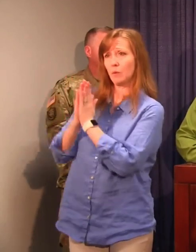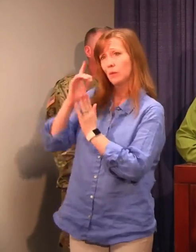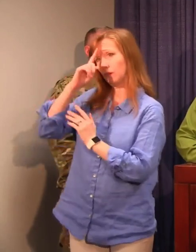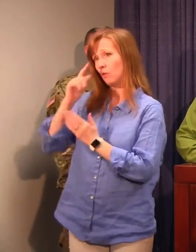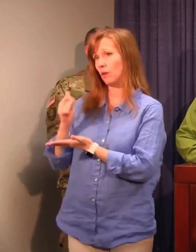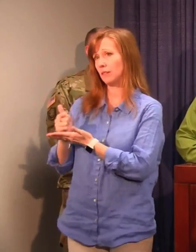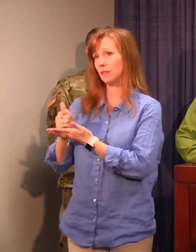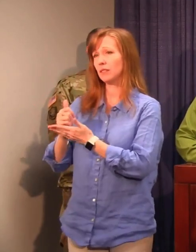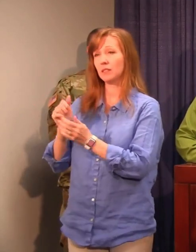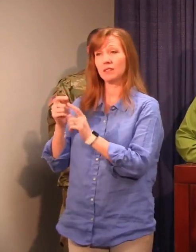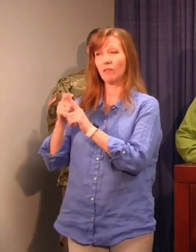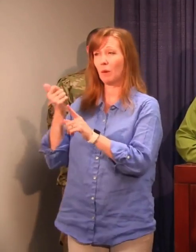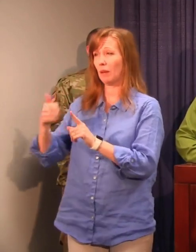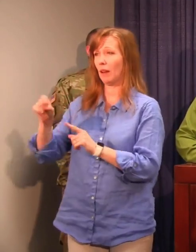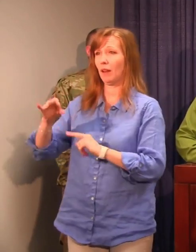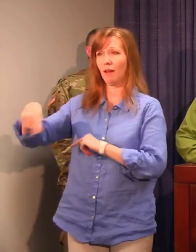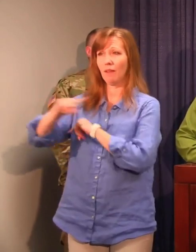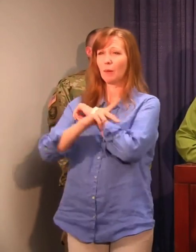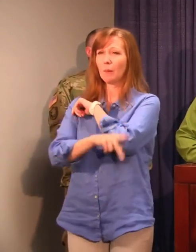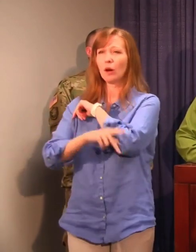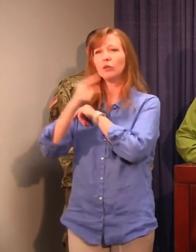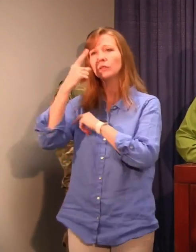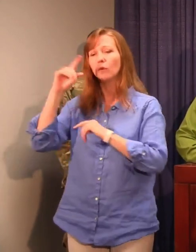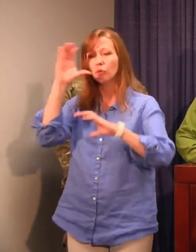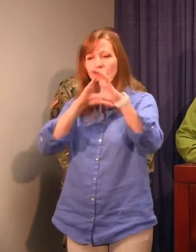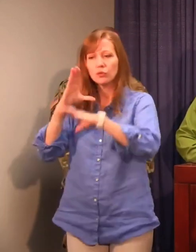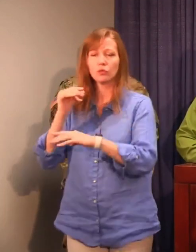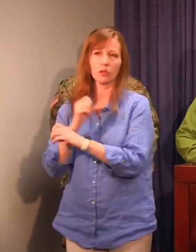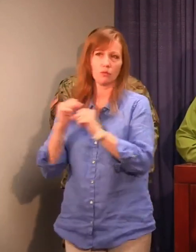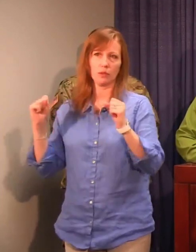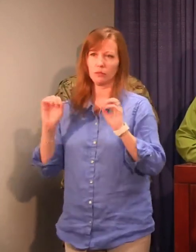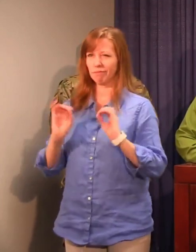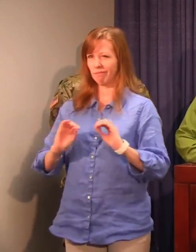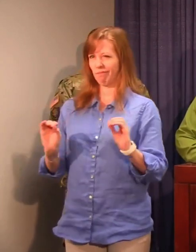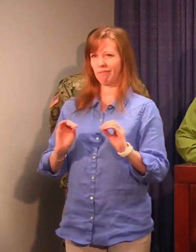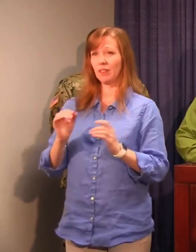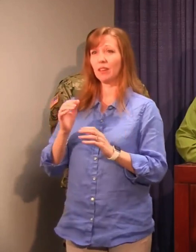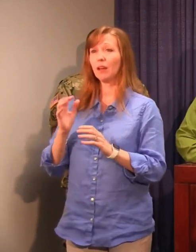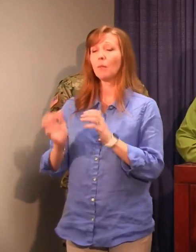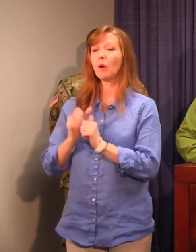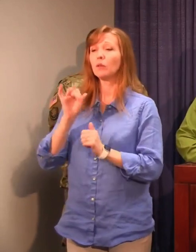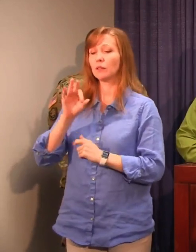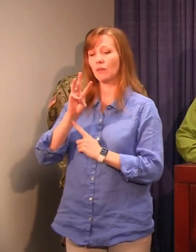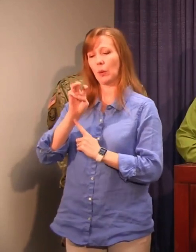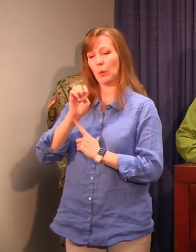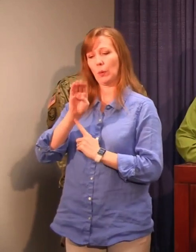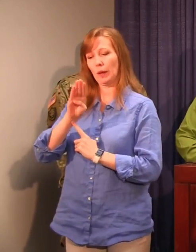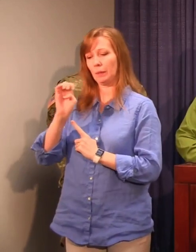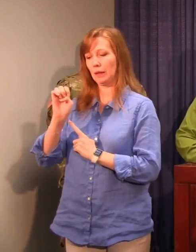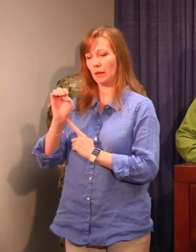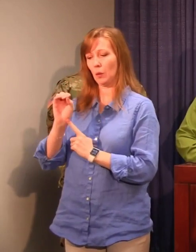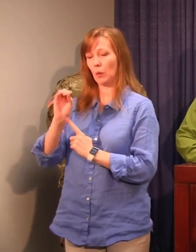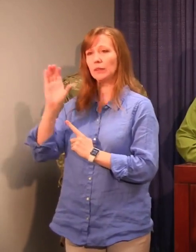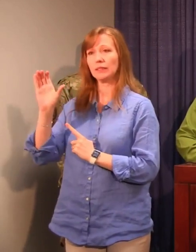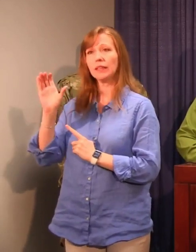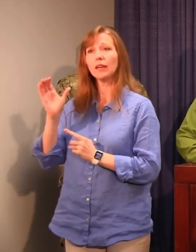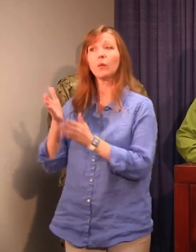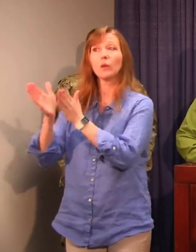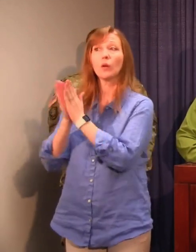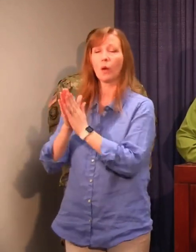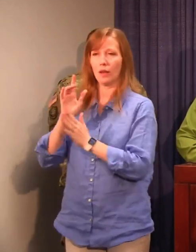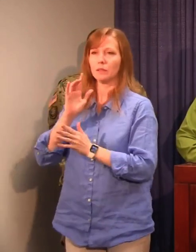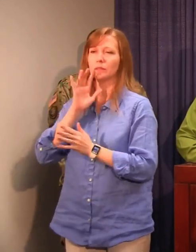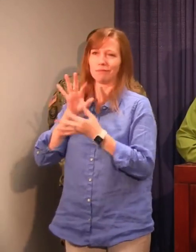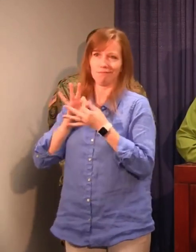parishes as it relates to search and rescue. Almost all the Web EOC requests have had to do with sandbags. I'm not telling you that